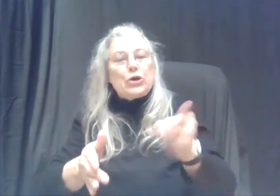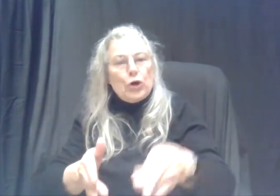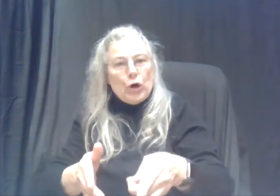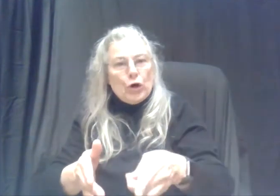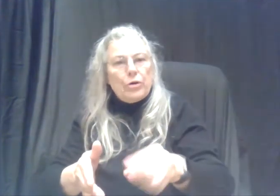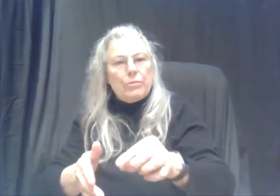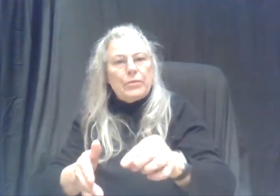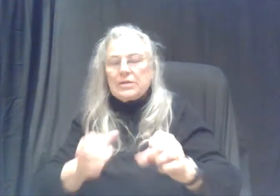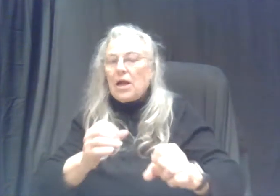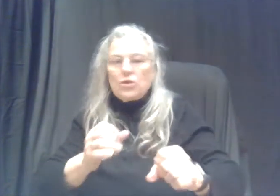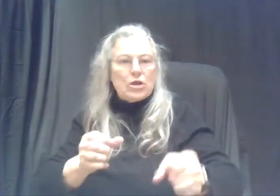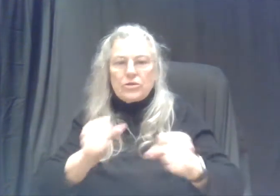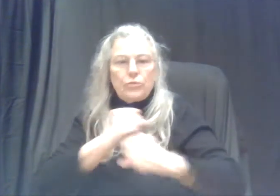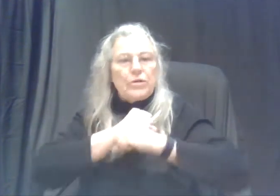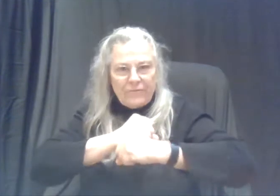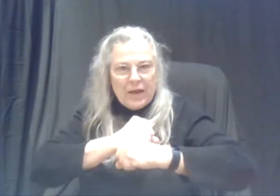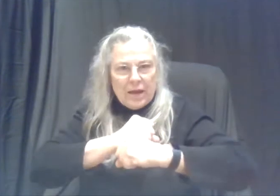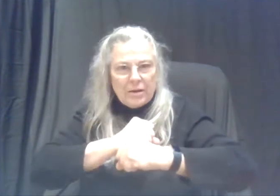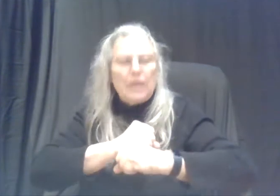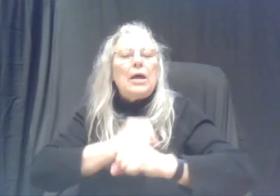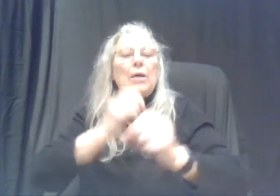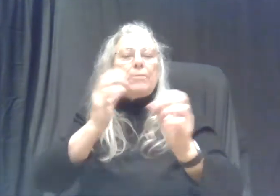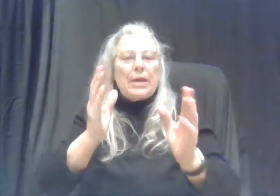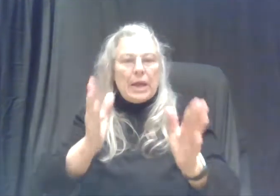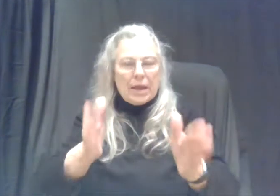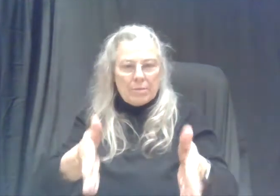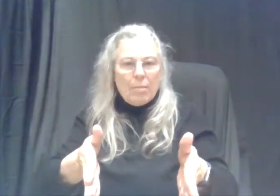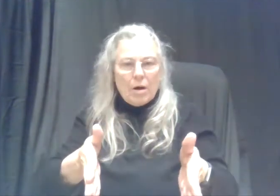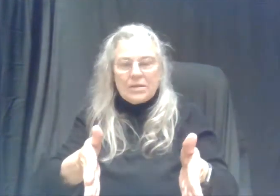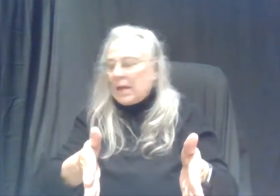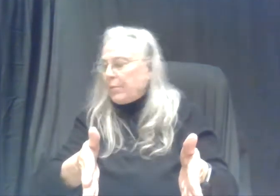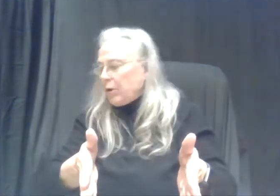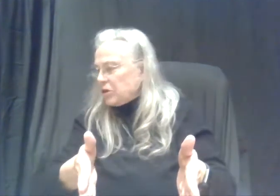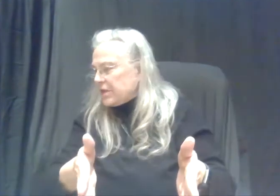defender. It's not just to defend, but it marks that person ending.